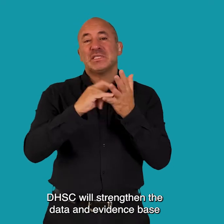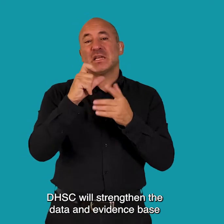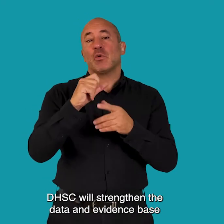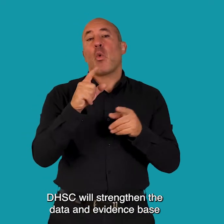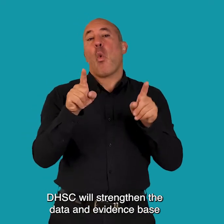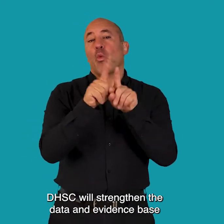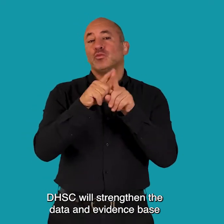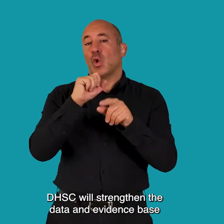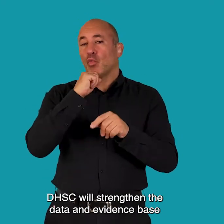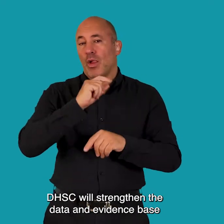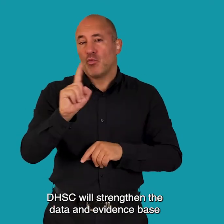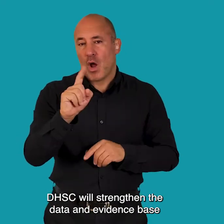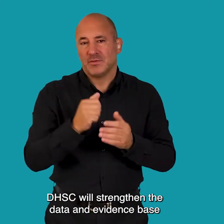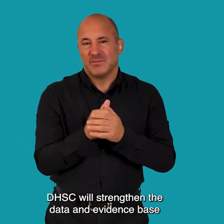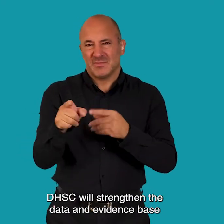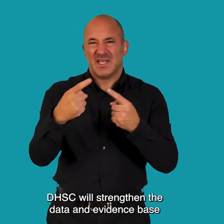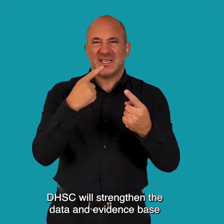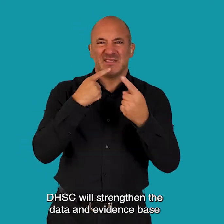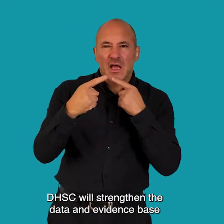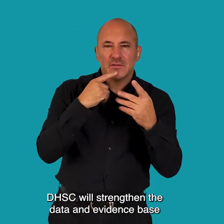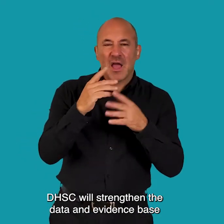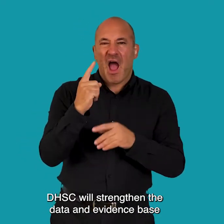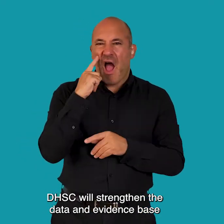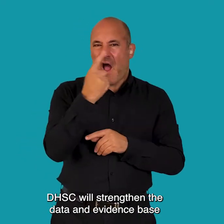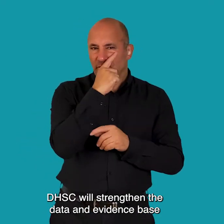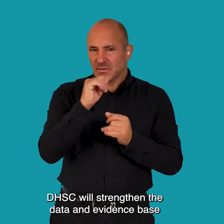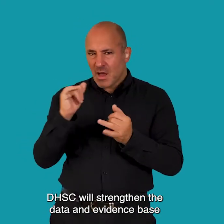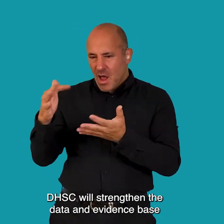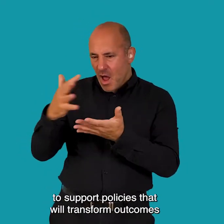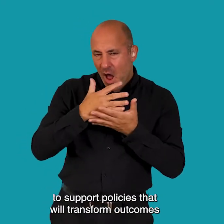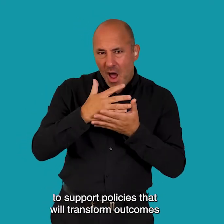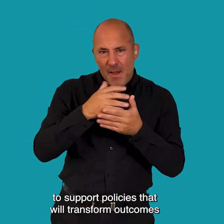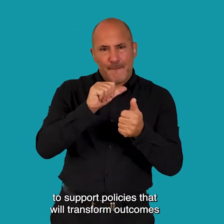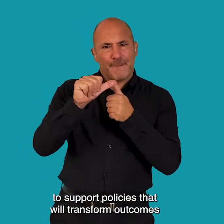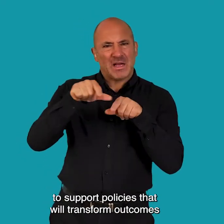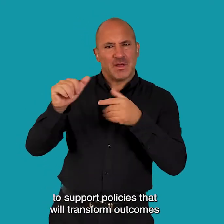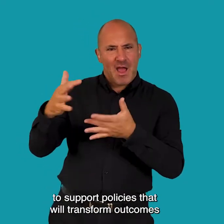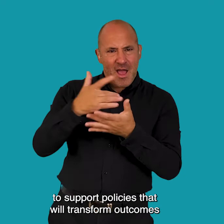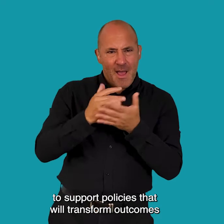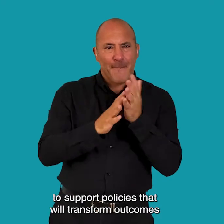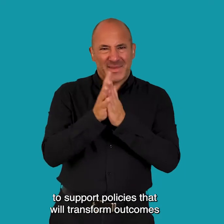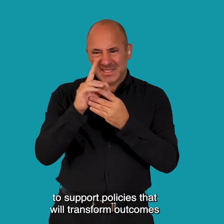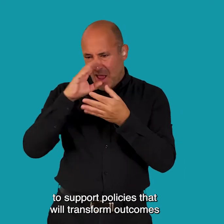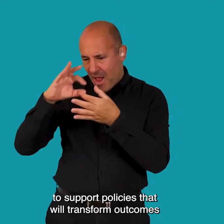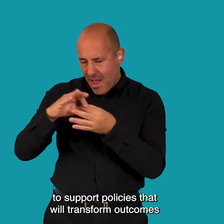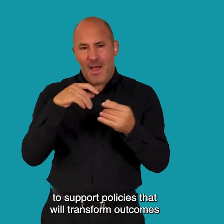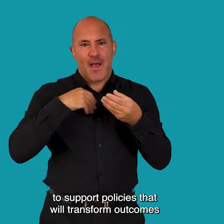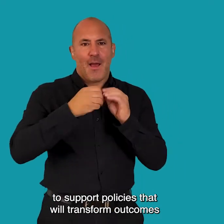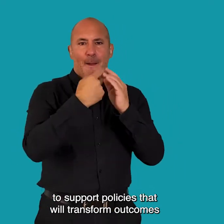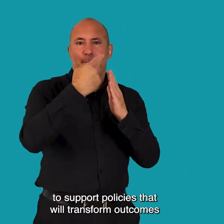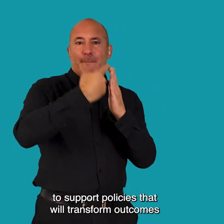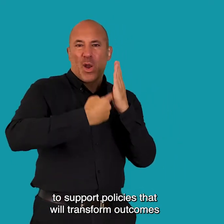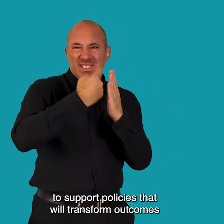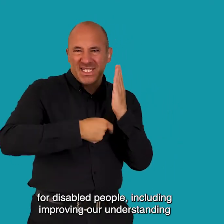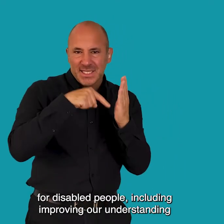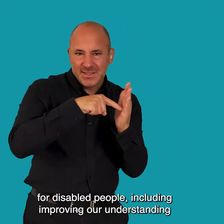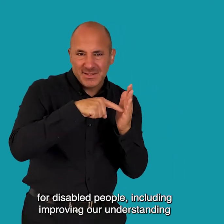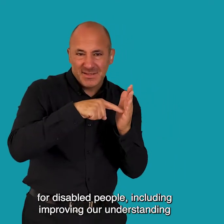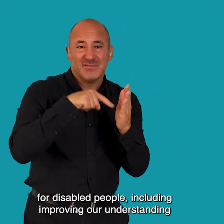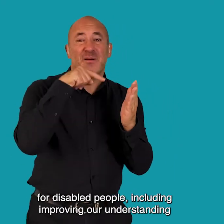DHSC will strengthen the data and evidence base to support policies that will transform outcomes for disabled